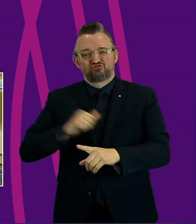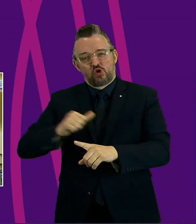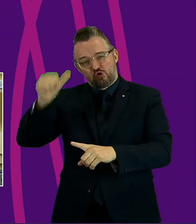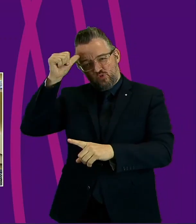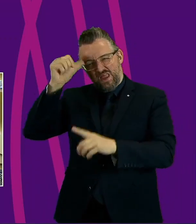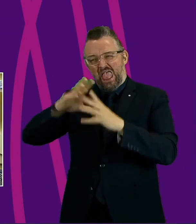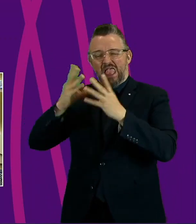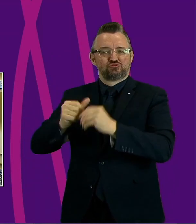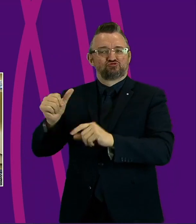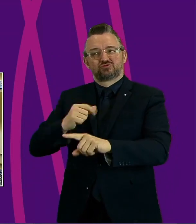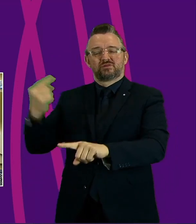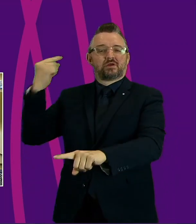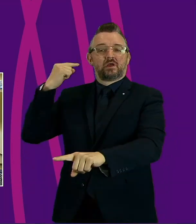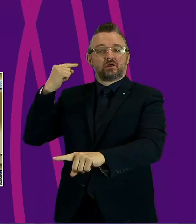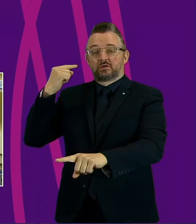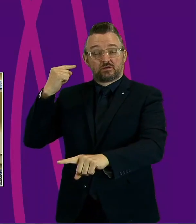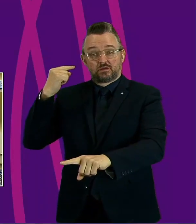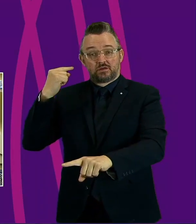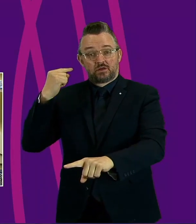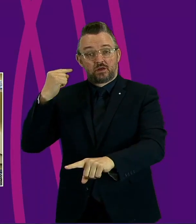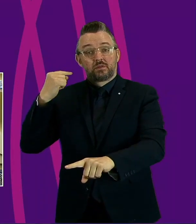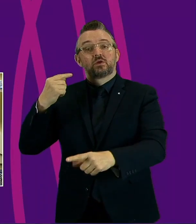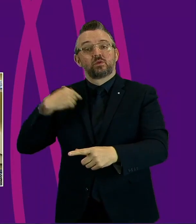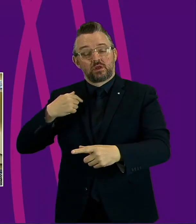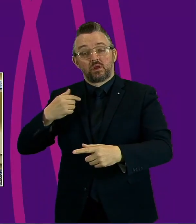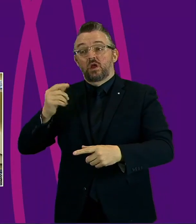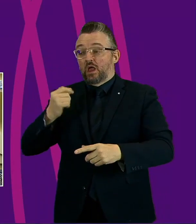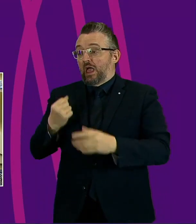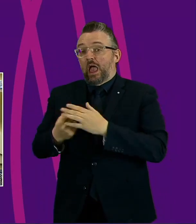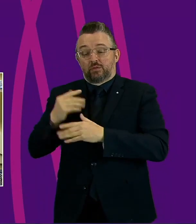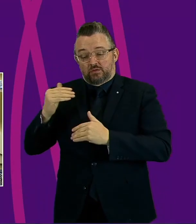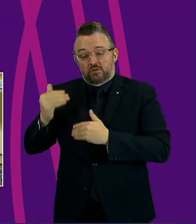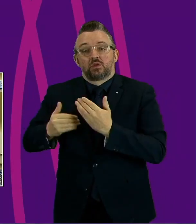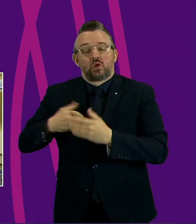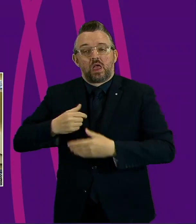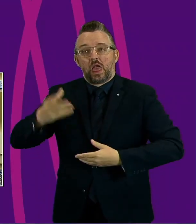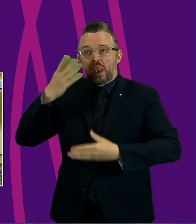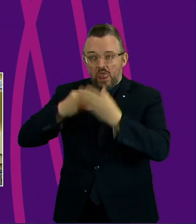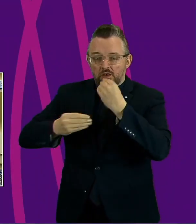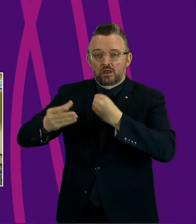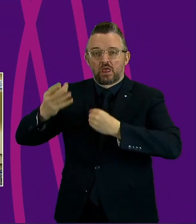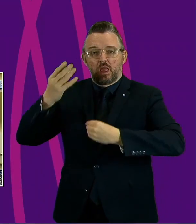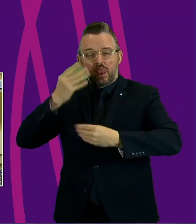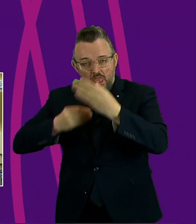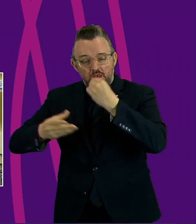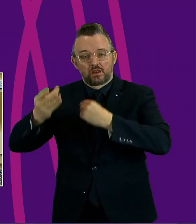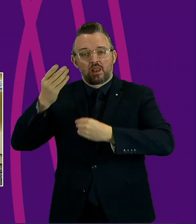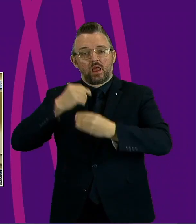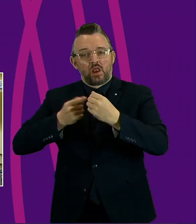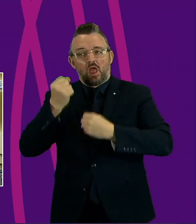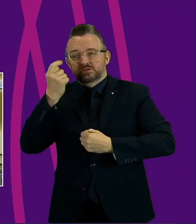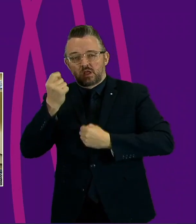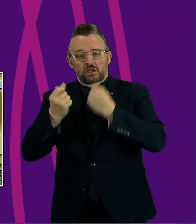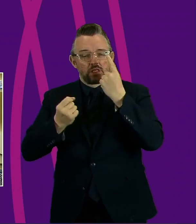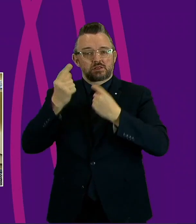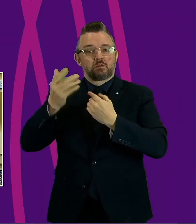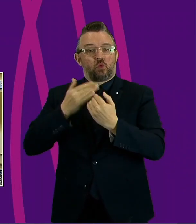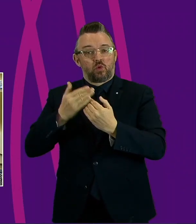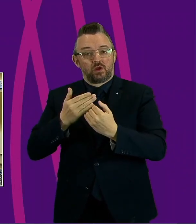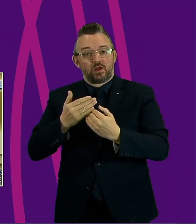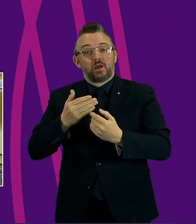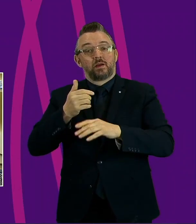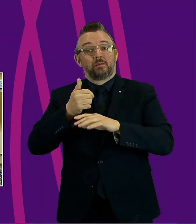this, but we absolutely learn lessons as we go and make sure we are taking the best decisions based on the best knowledge and